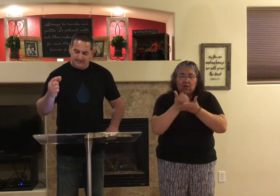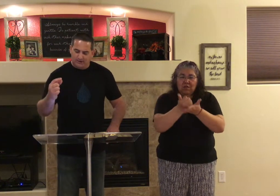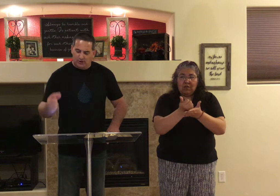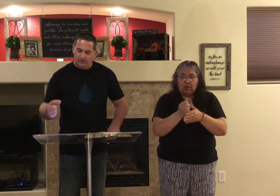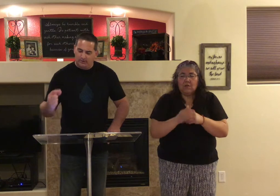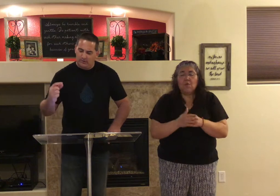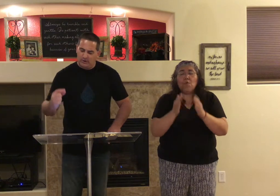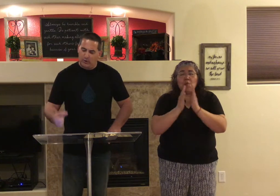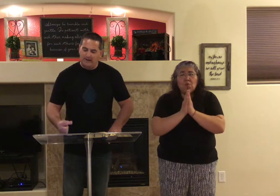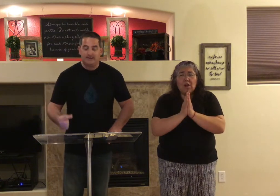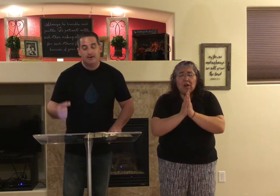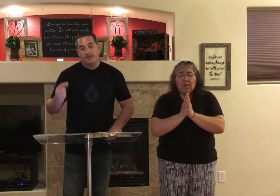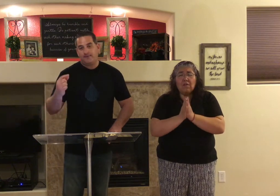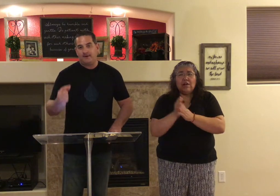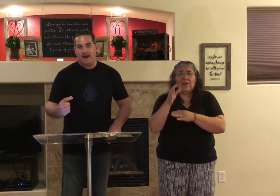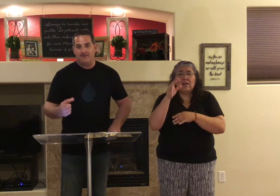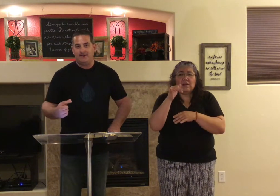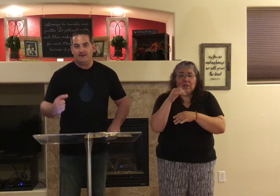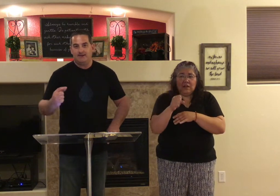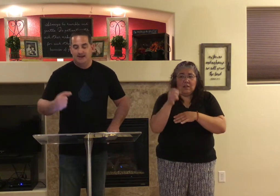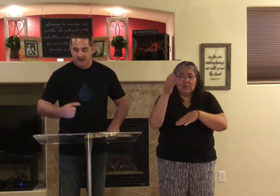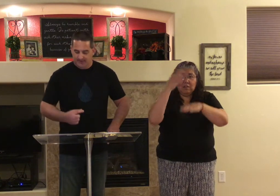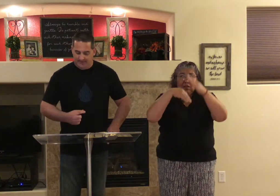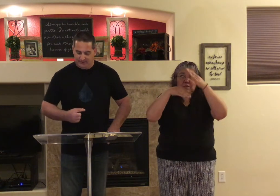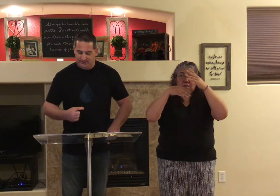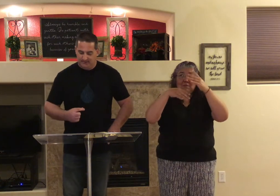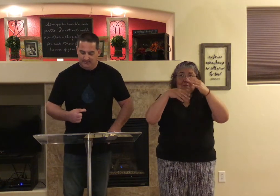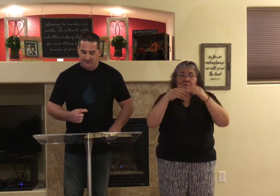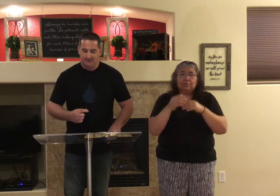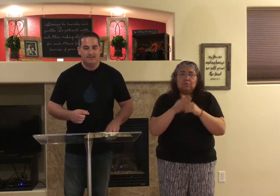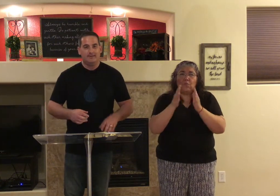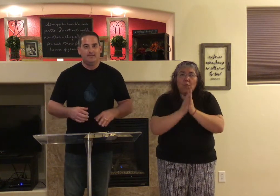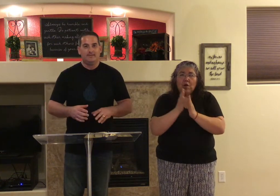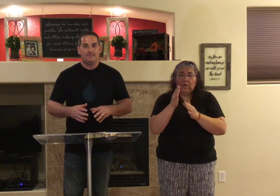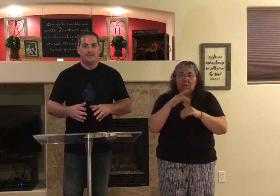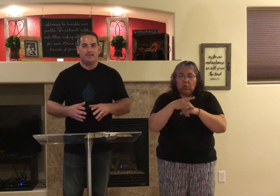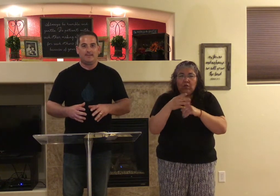Prayer is an earthly request for heaven intervention.